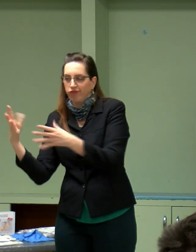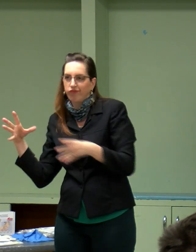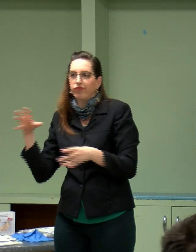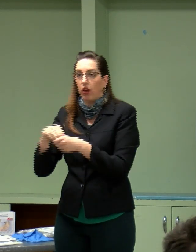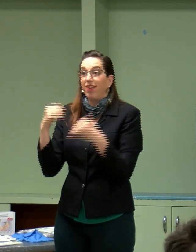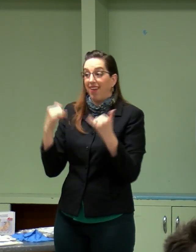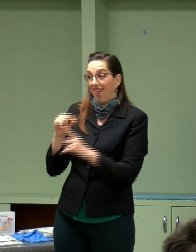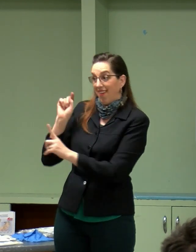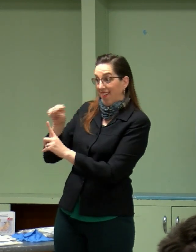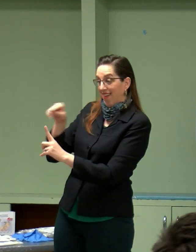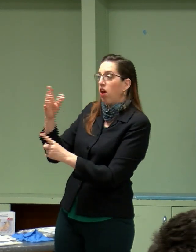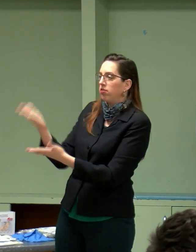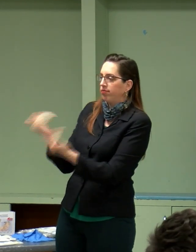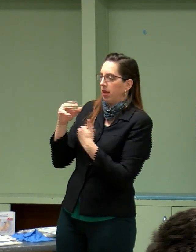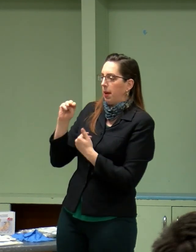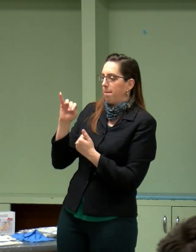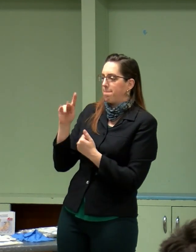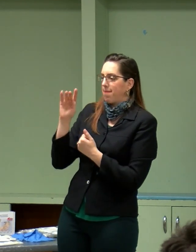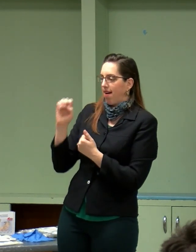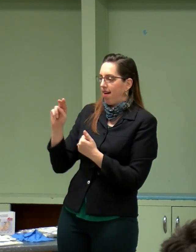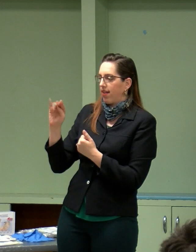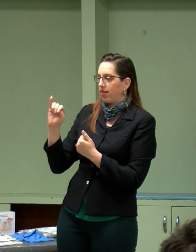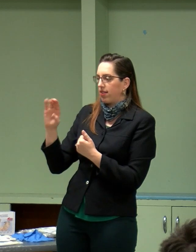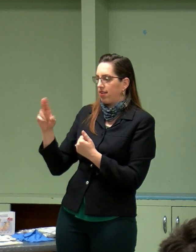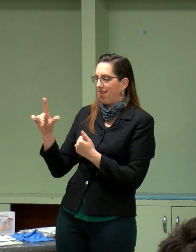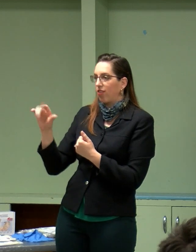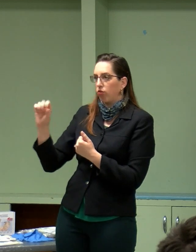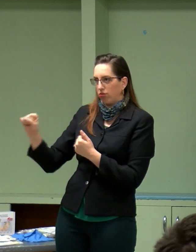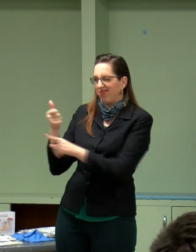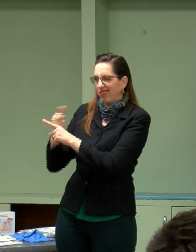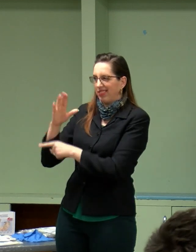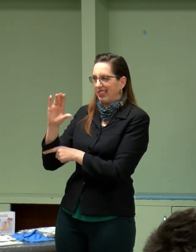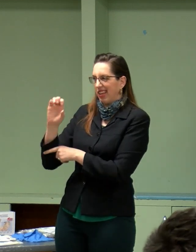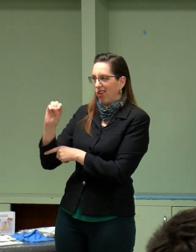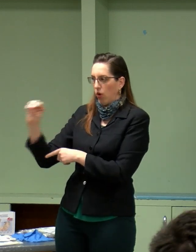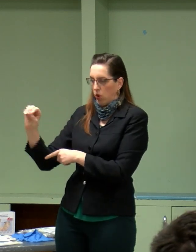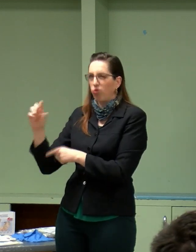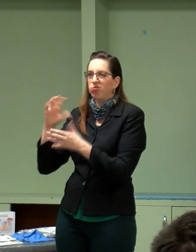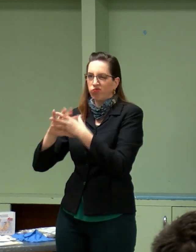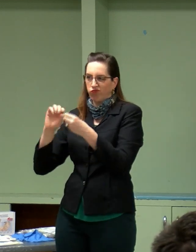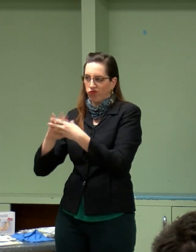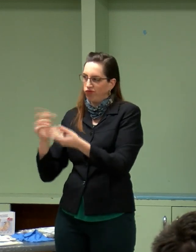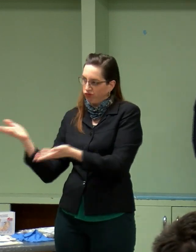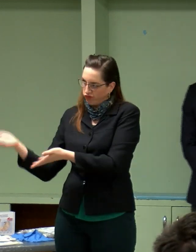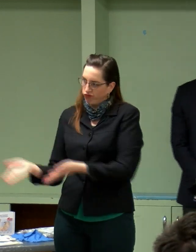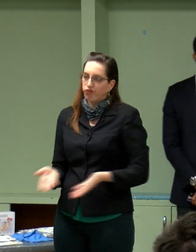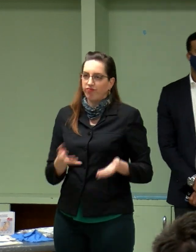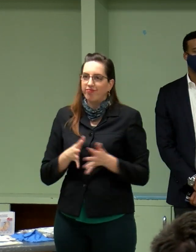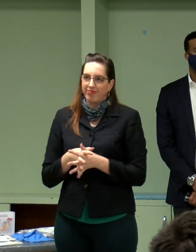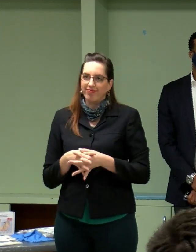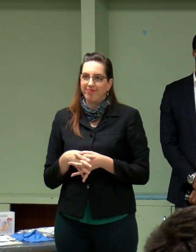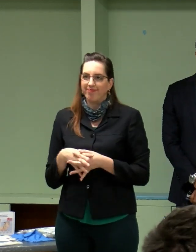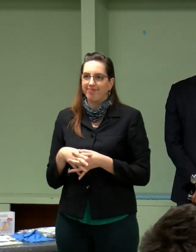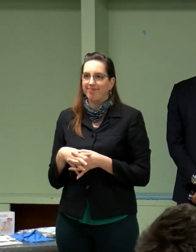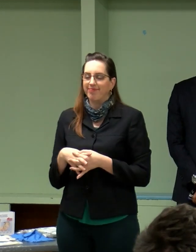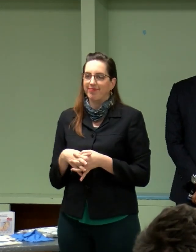president and CEO, Mike Nichols, to say a couple of words on behalf of our homeless system. Mike. Thank you, Mayor.